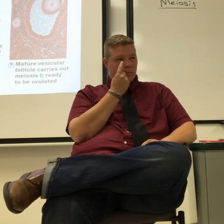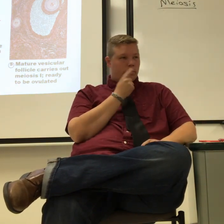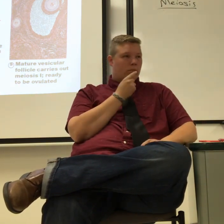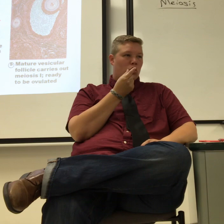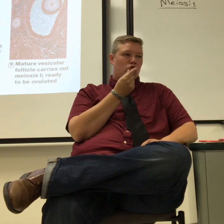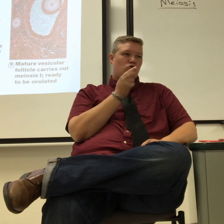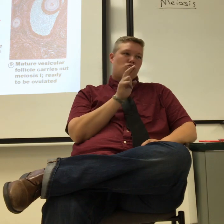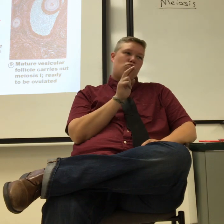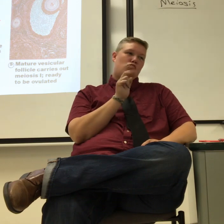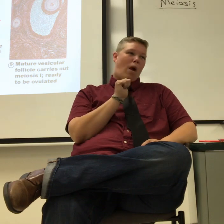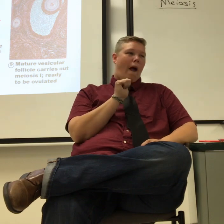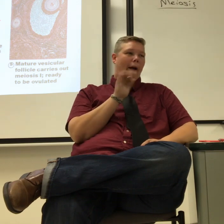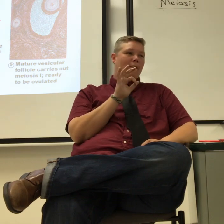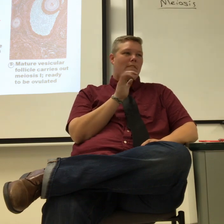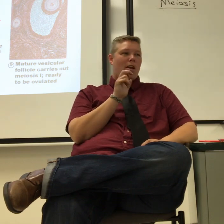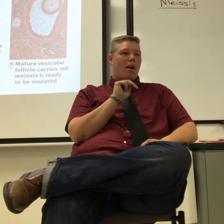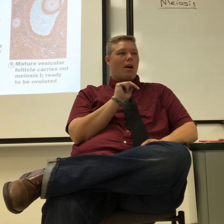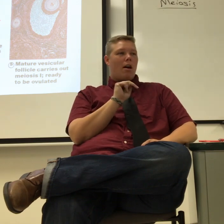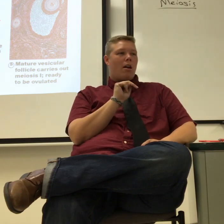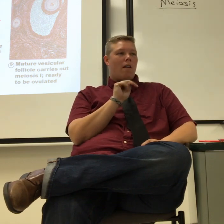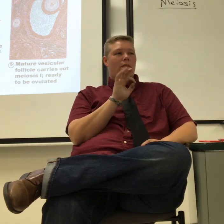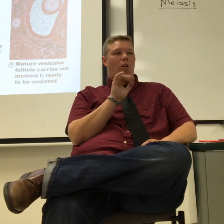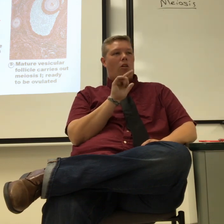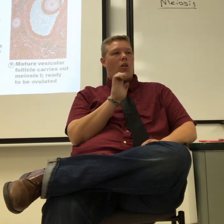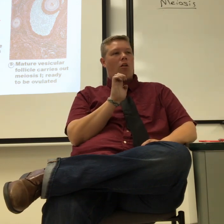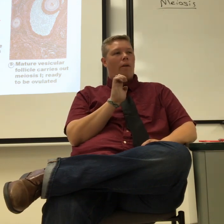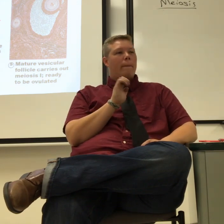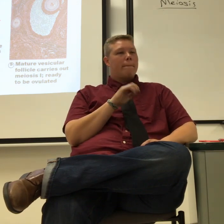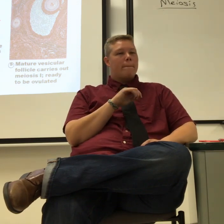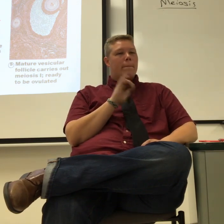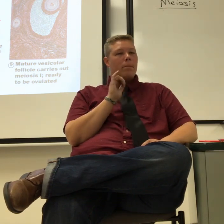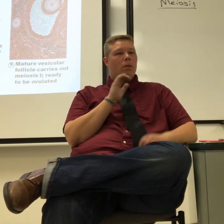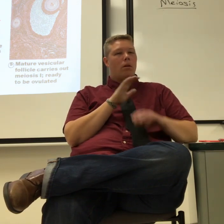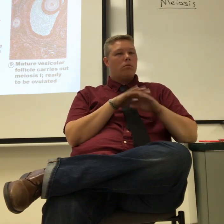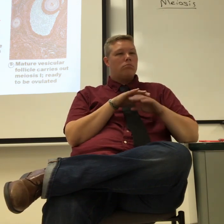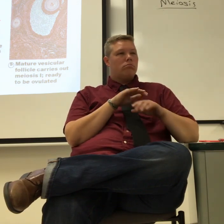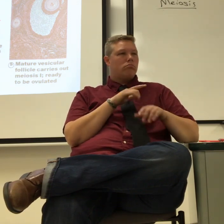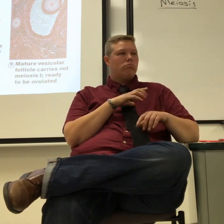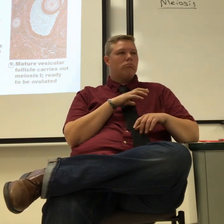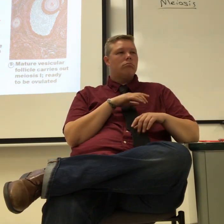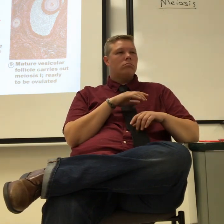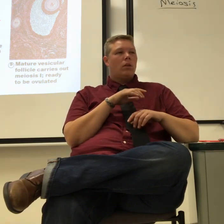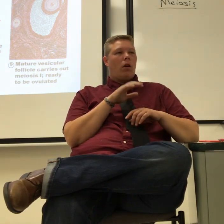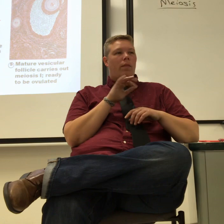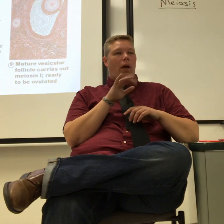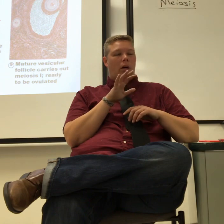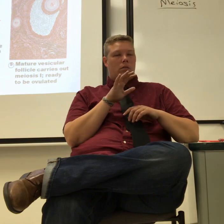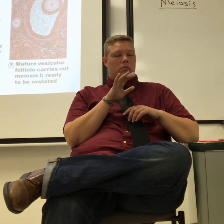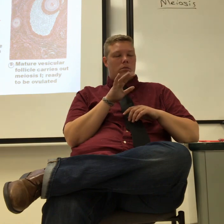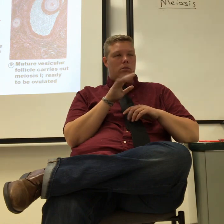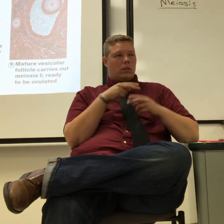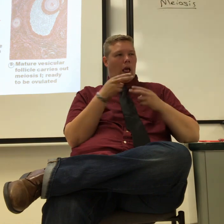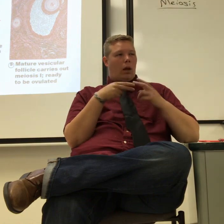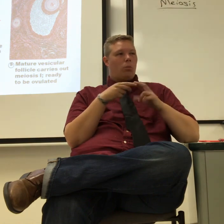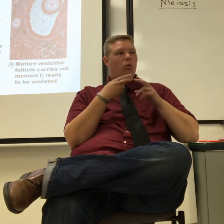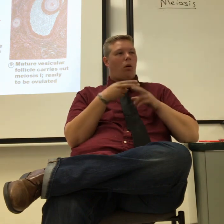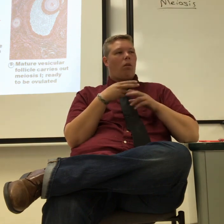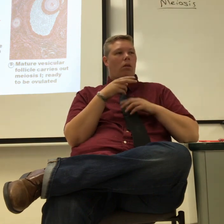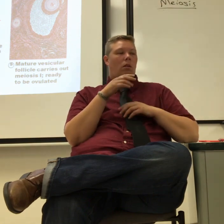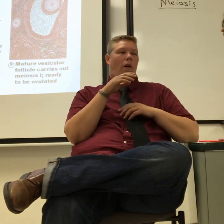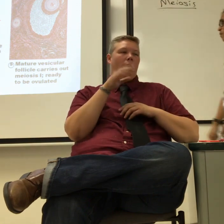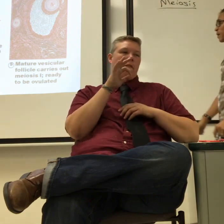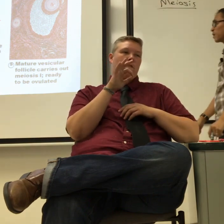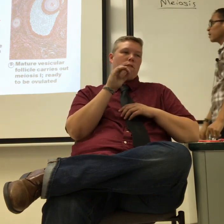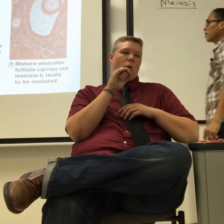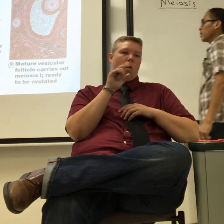Graafian follicle. On the slide they call it the vesicular follicle, they're called that too. Well, anyways, that's the stage of